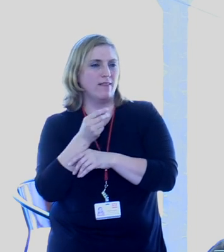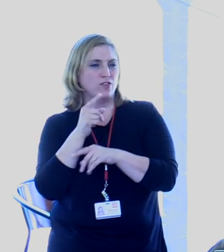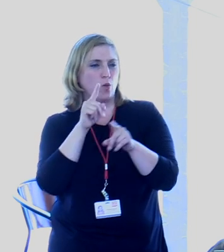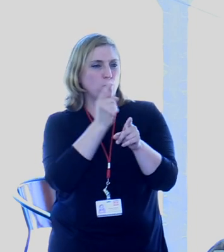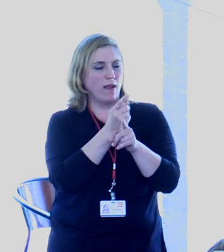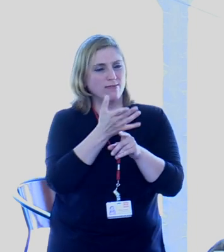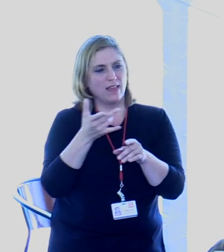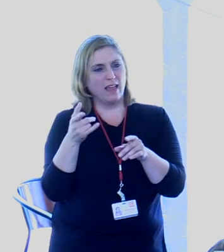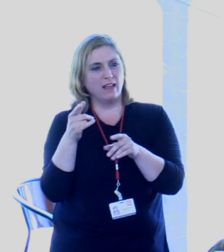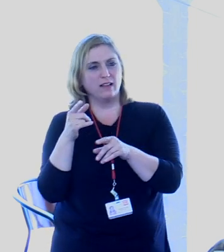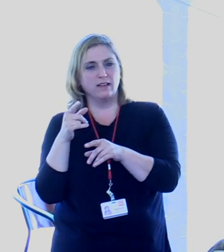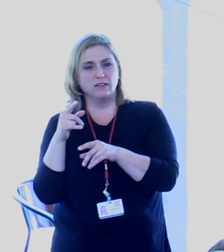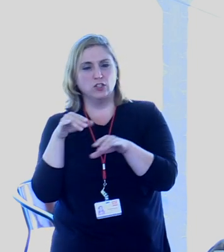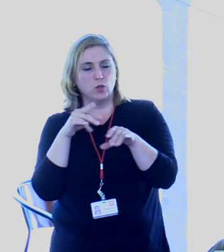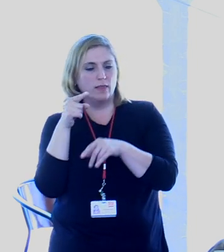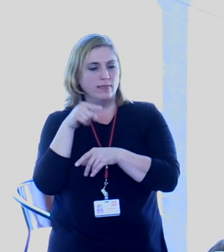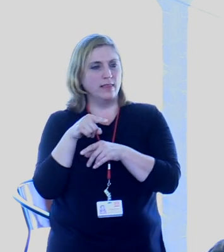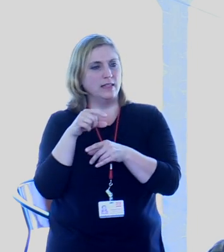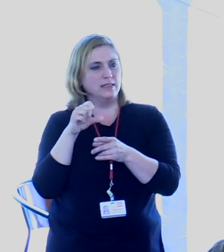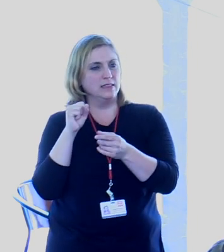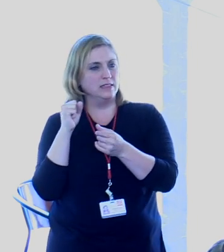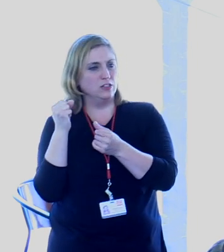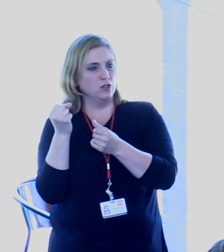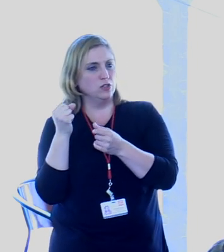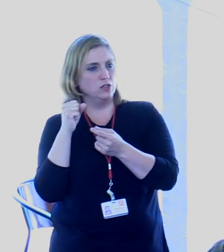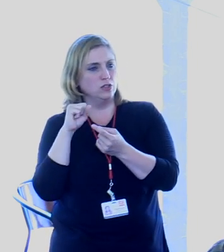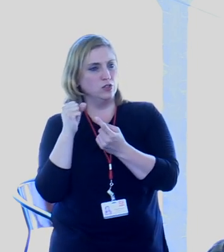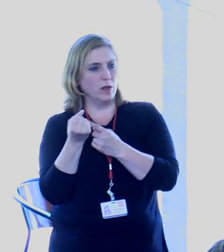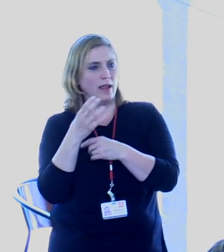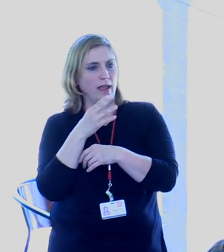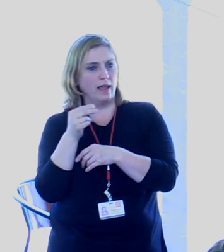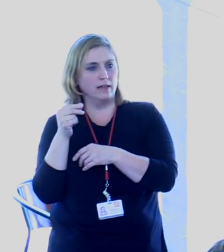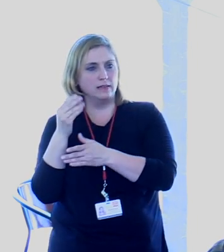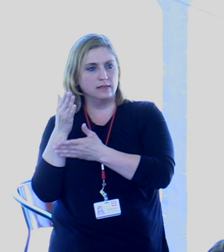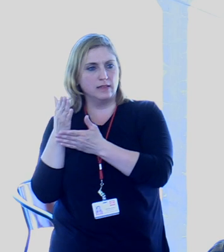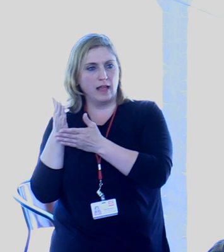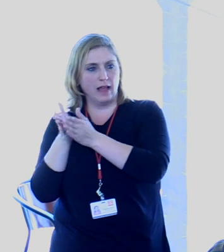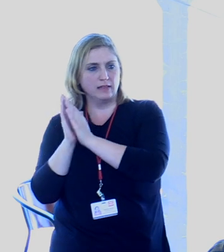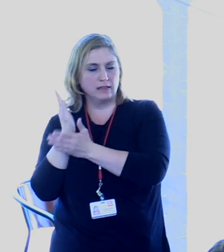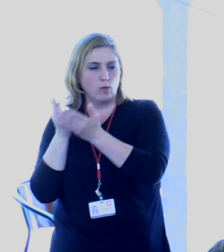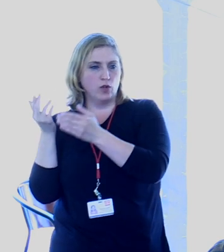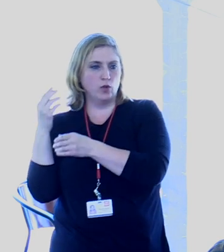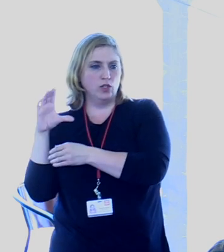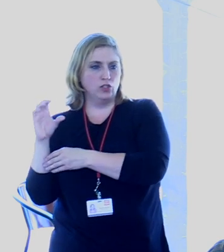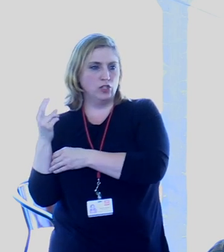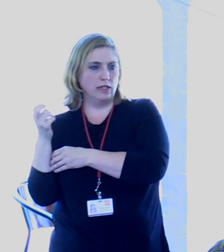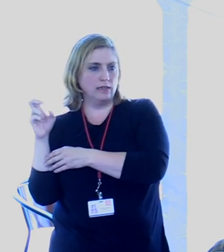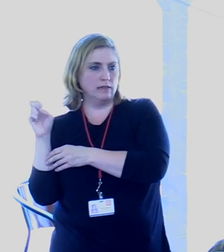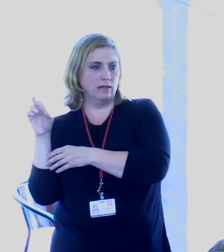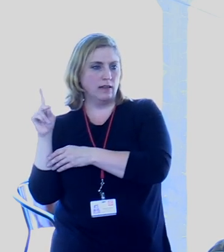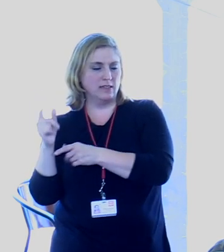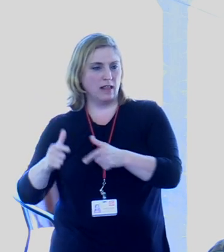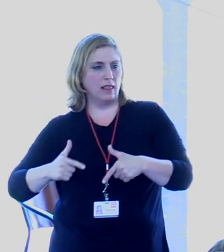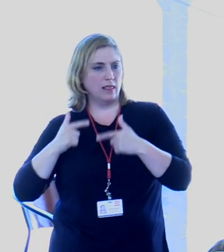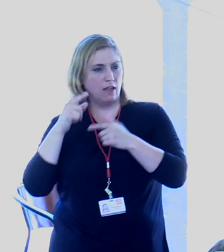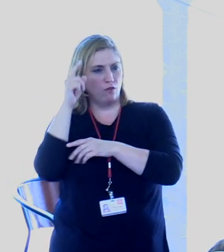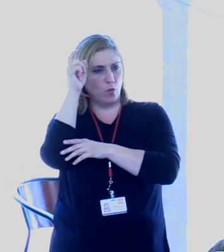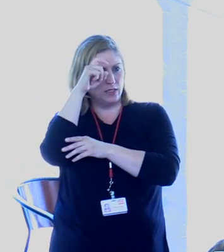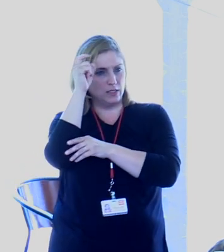in this or that situation, and asking someone who's chaste. Okay, this is the lived wisdom